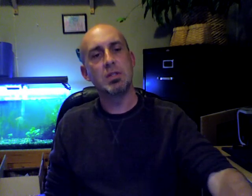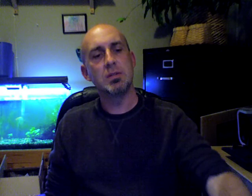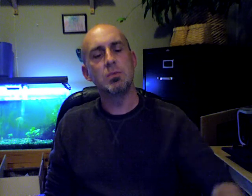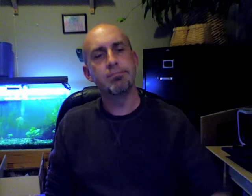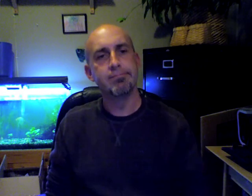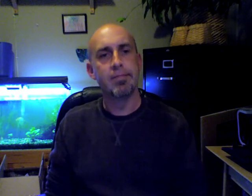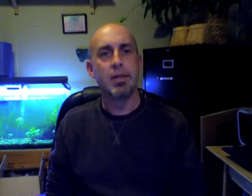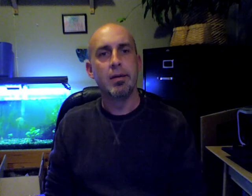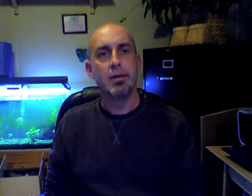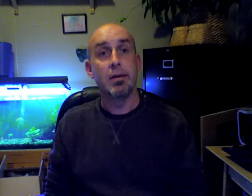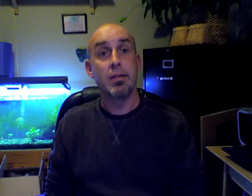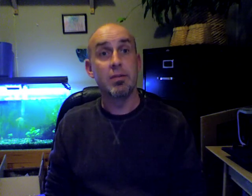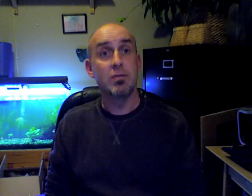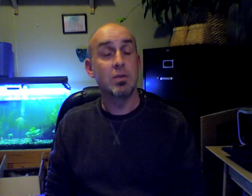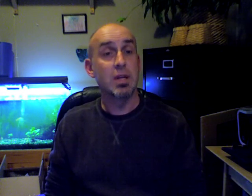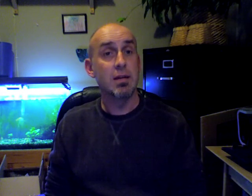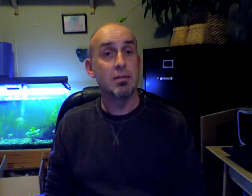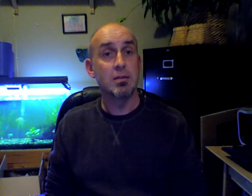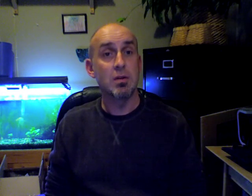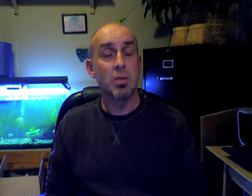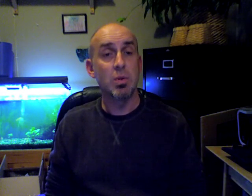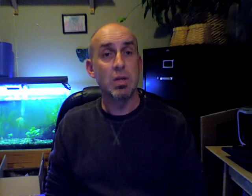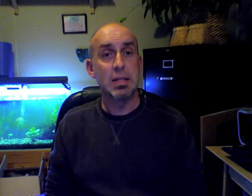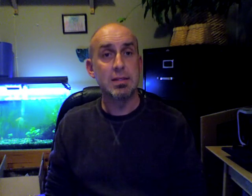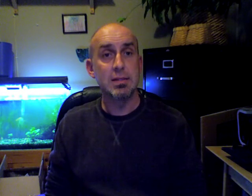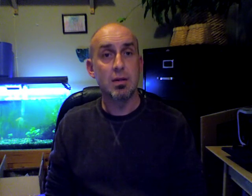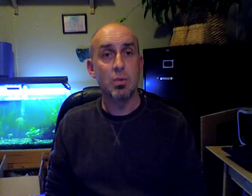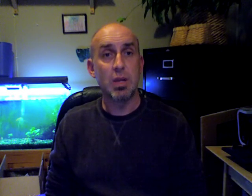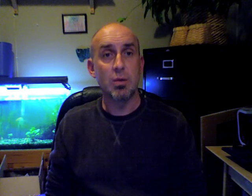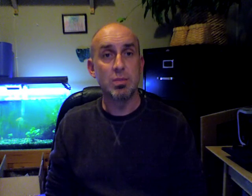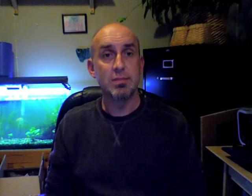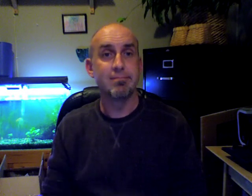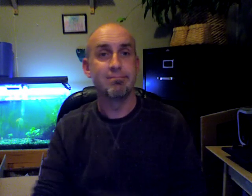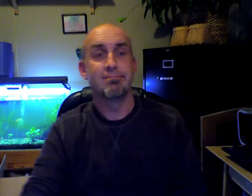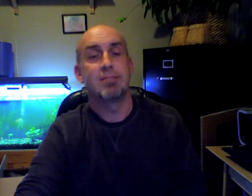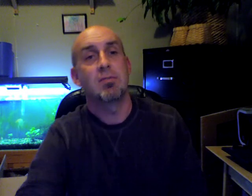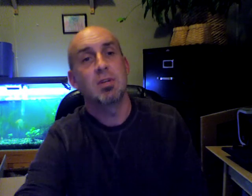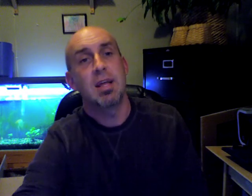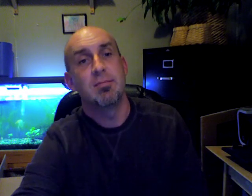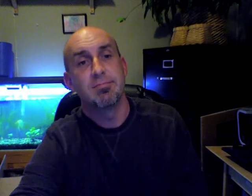soon. And that's it for tonight. I'll start uploading this, and I hope it helps. Have a good night.